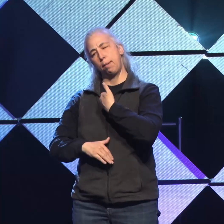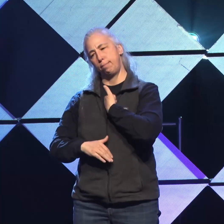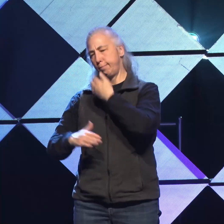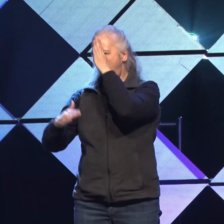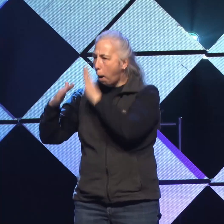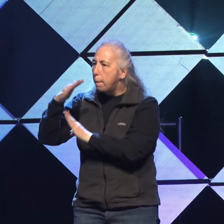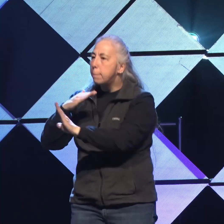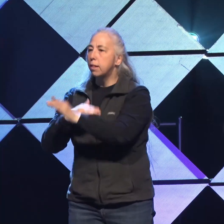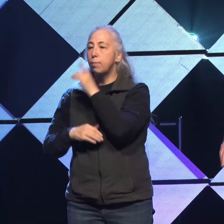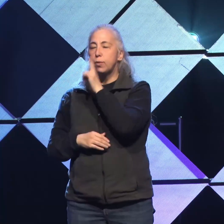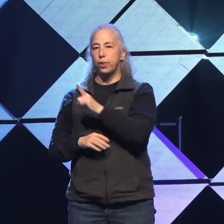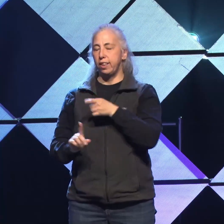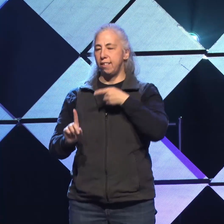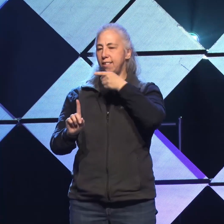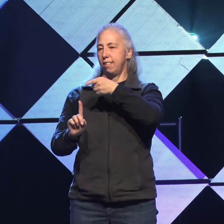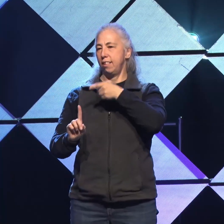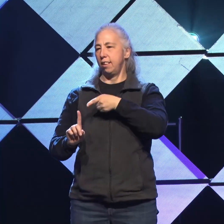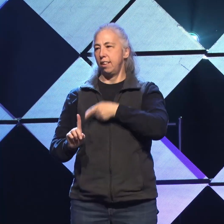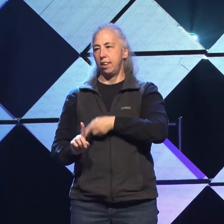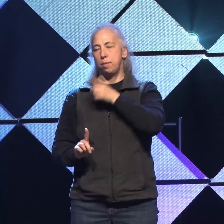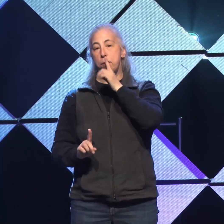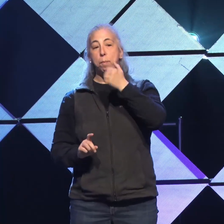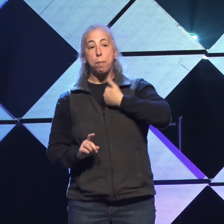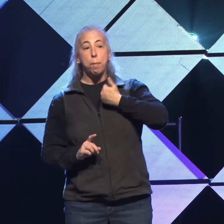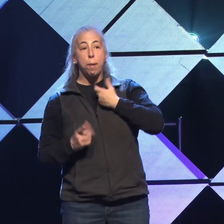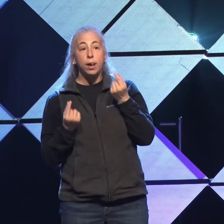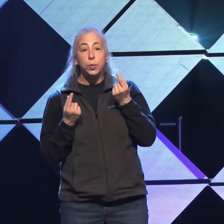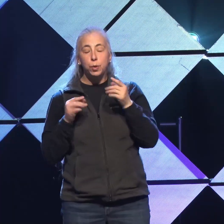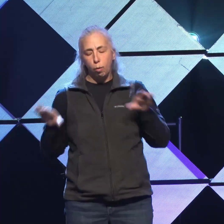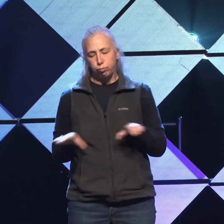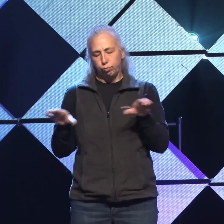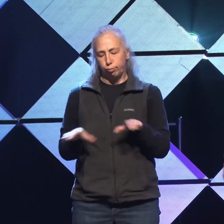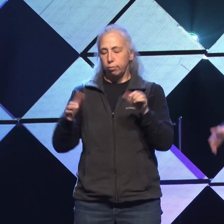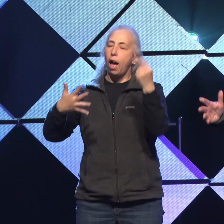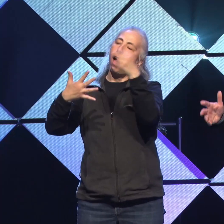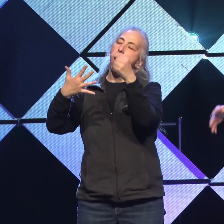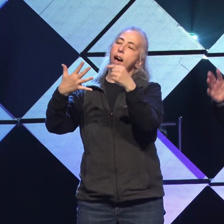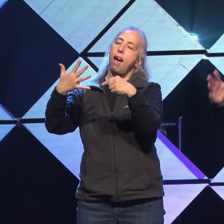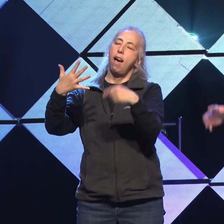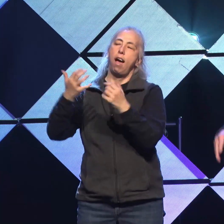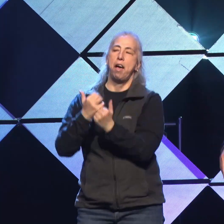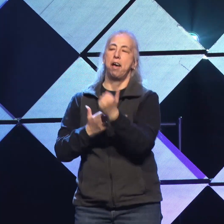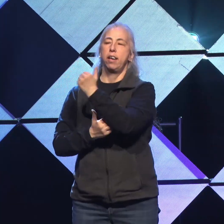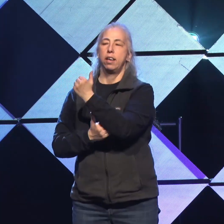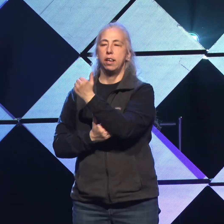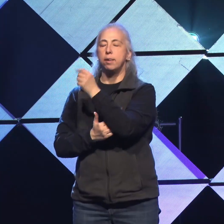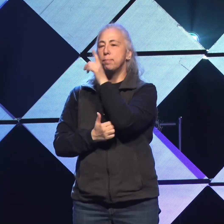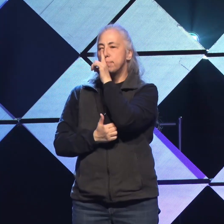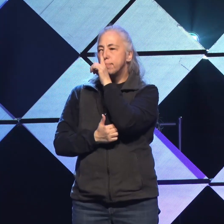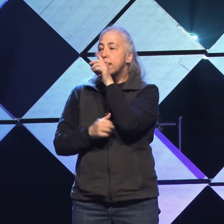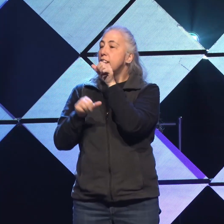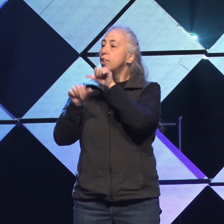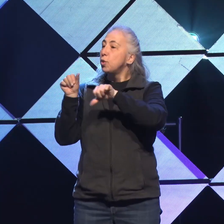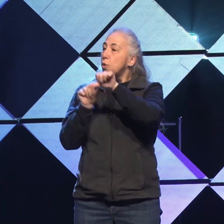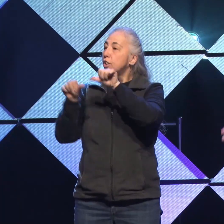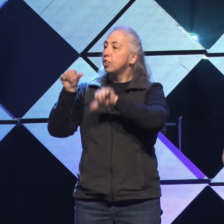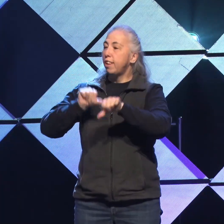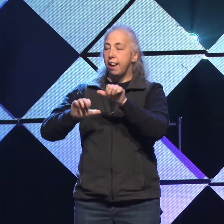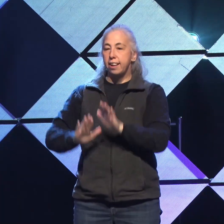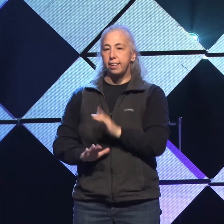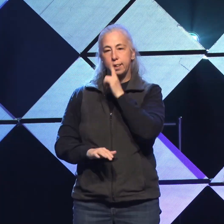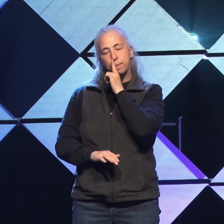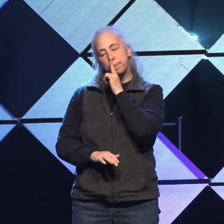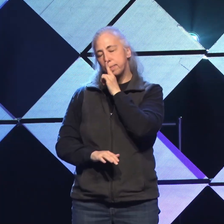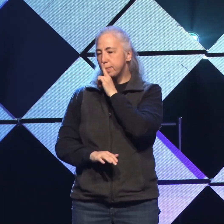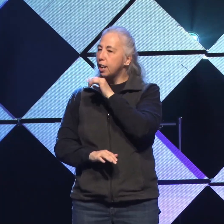it. They're really just pointing out their own accomplishments, right? And so they say, don't do that, don't do that. That's the lesson. Don't